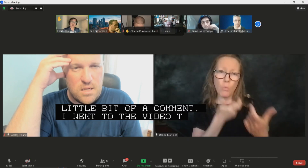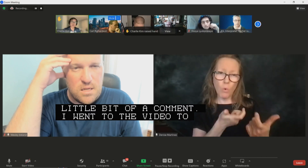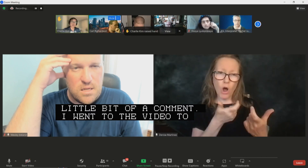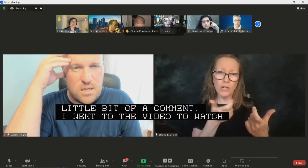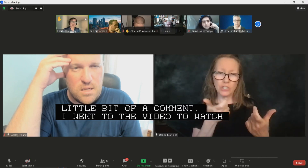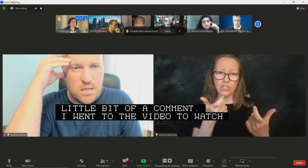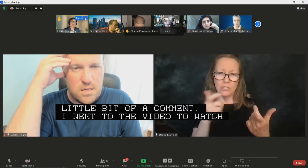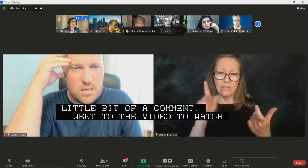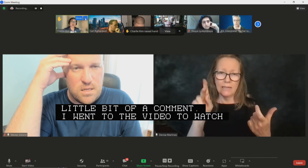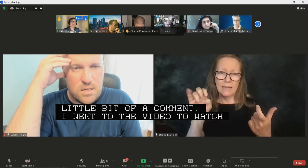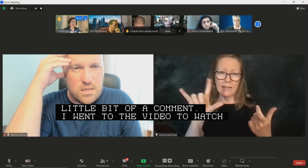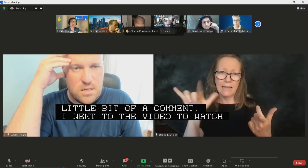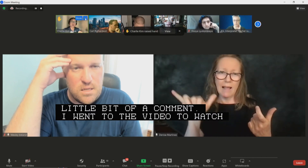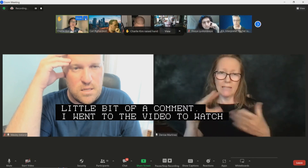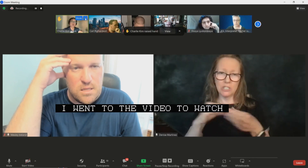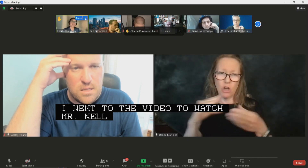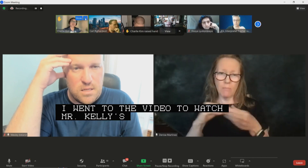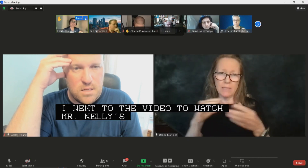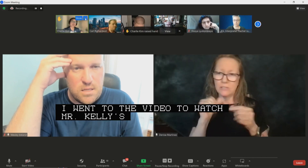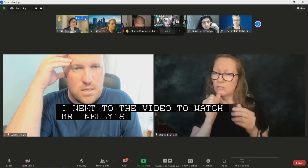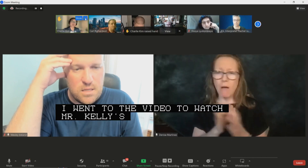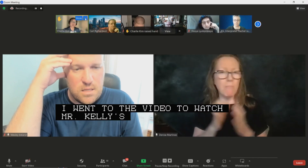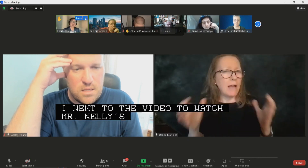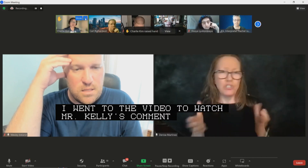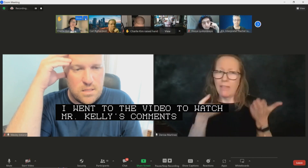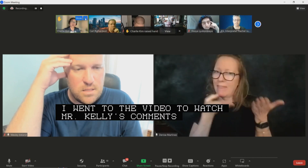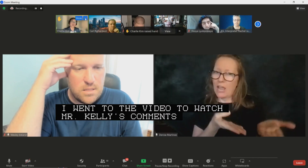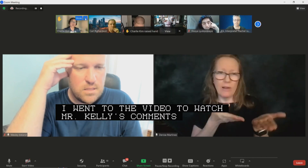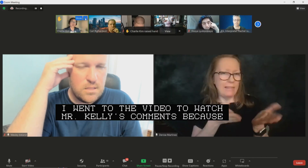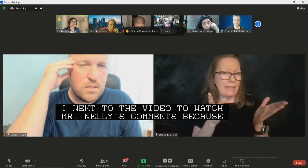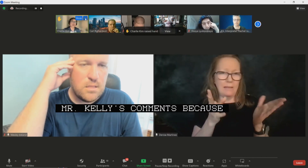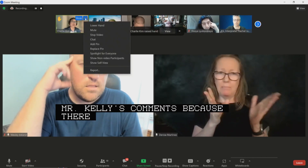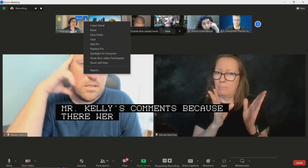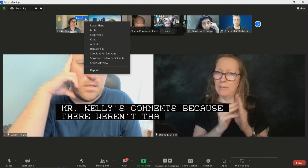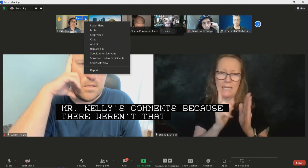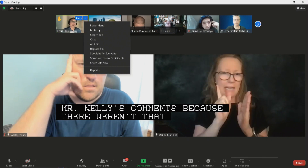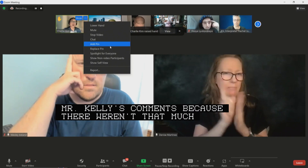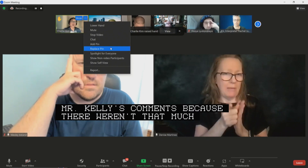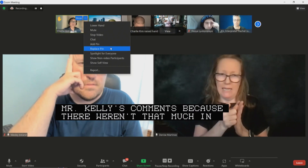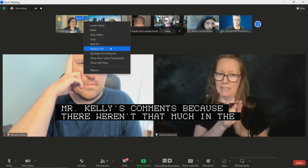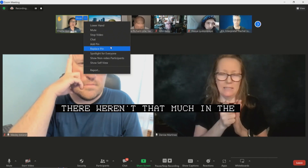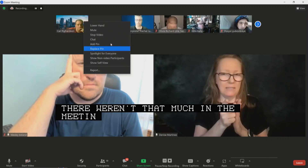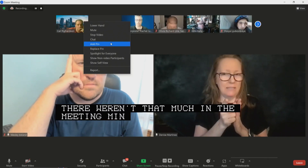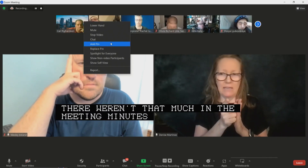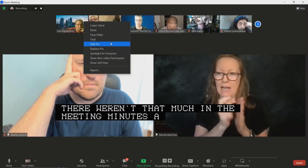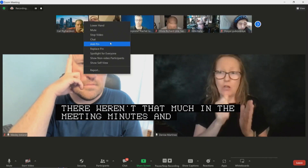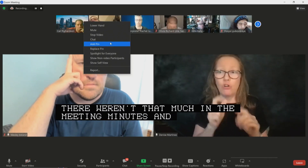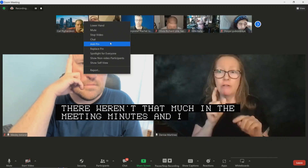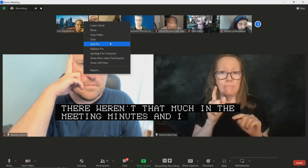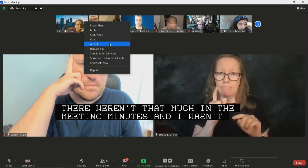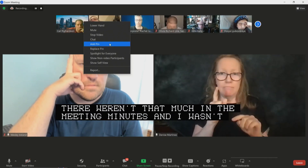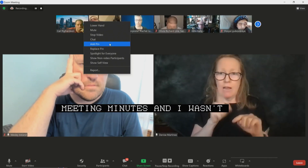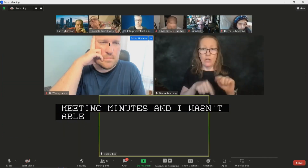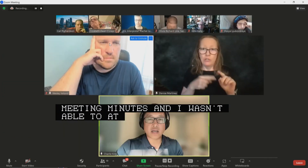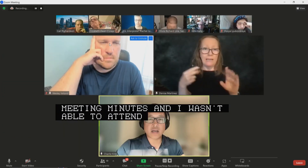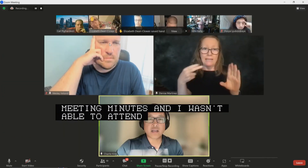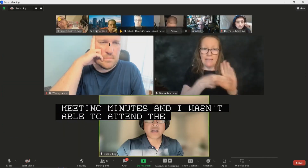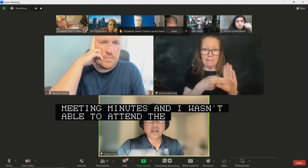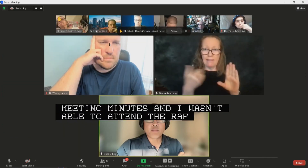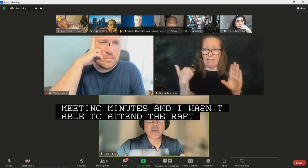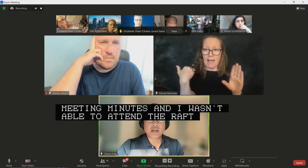that much in the meeting minutes, and I wasn't able to attend the last meeting. I guess I'm asking you, Chair, anybody